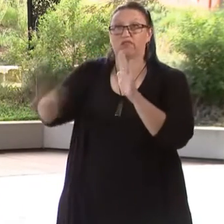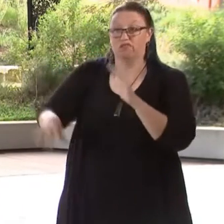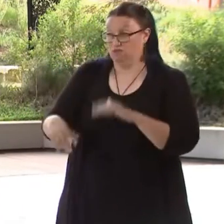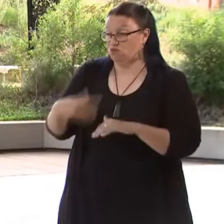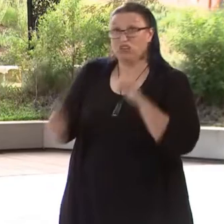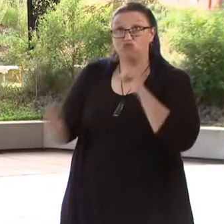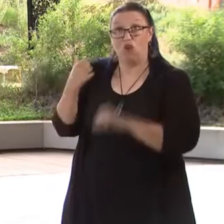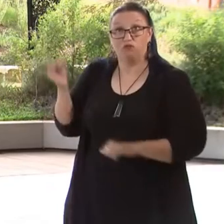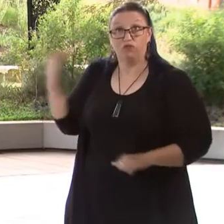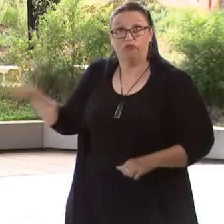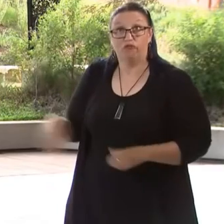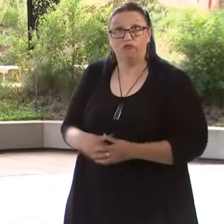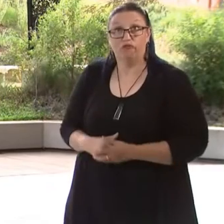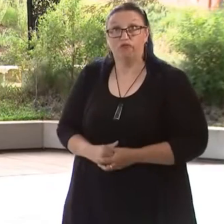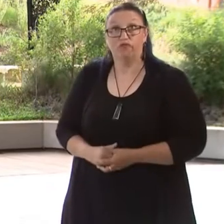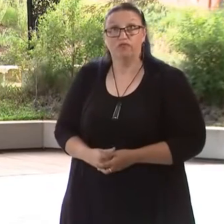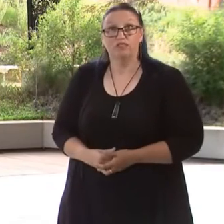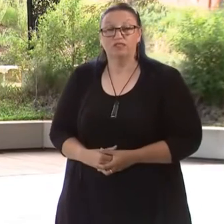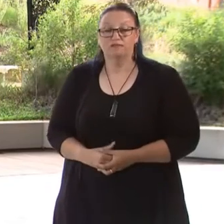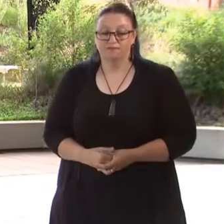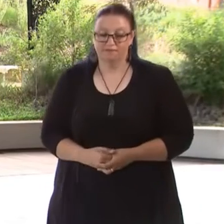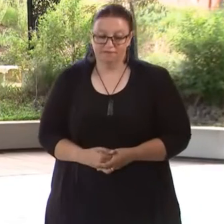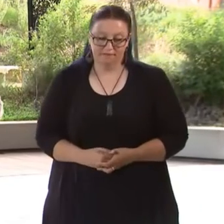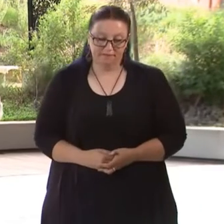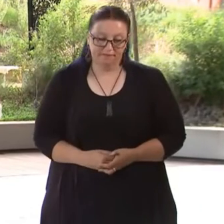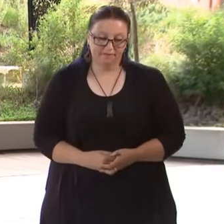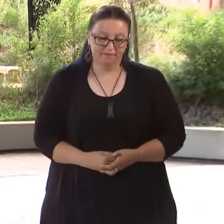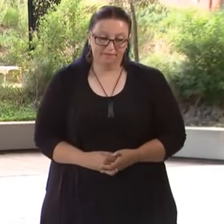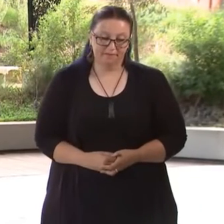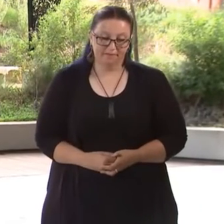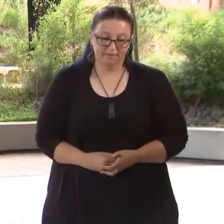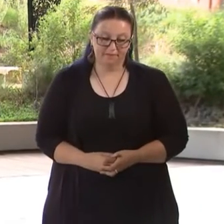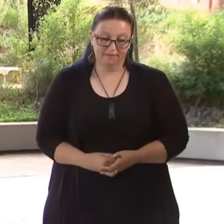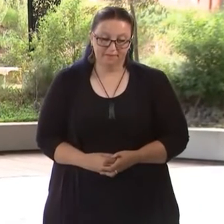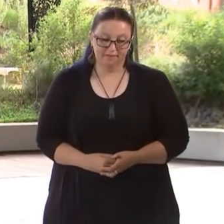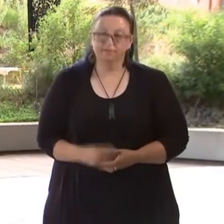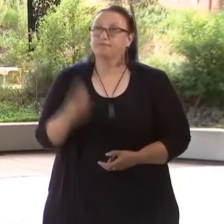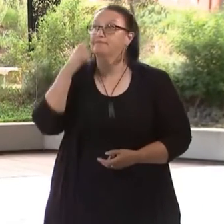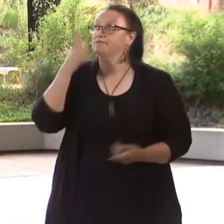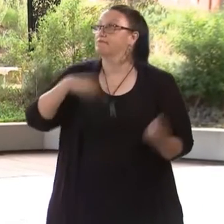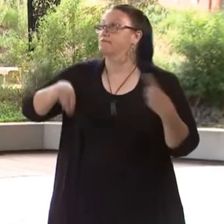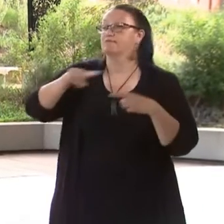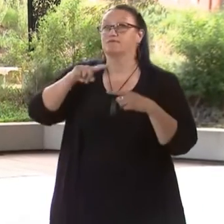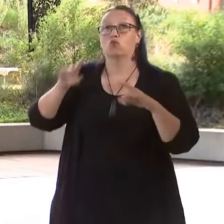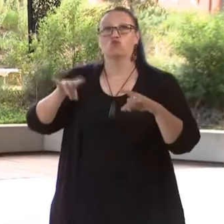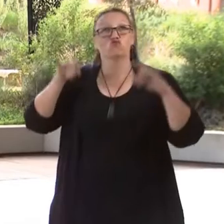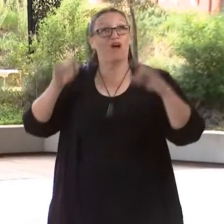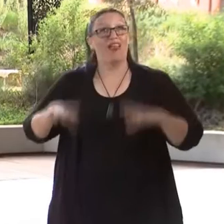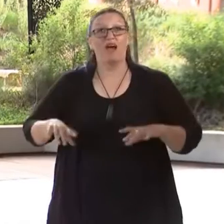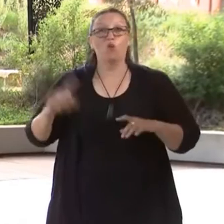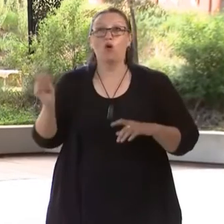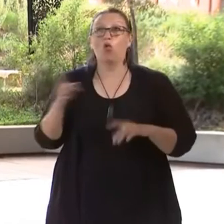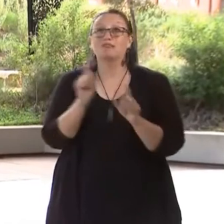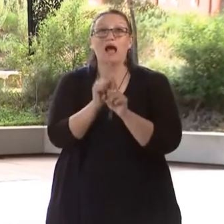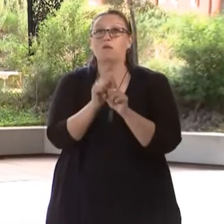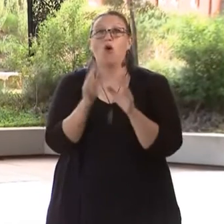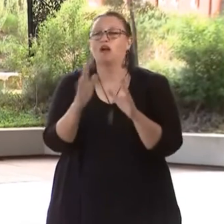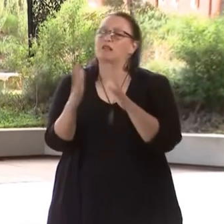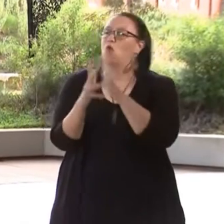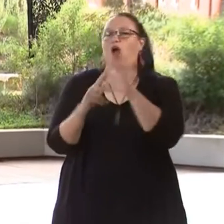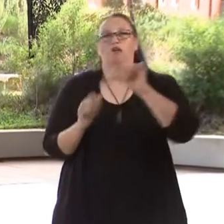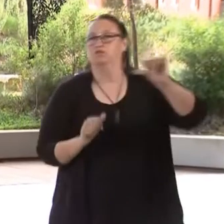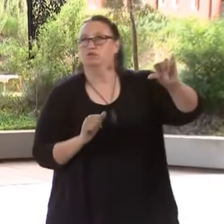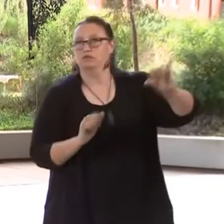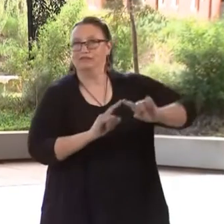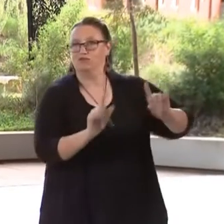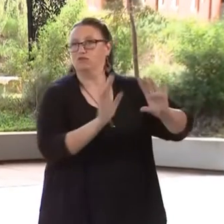Well, I think if you look right here across the country, we've all taken this approach, and there are different approaches obviously in Western Australia, but